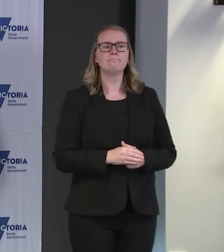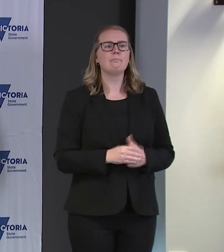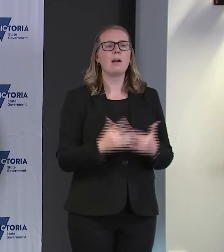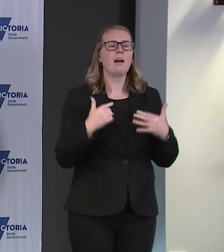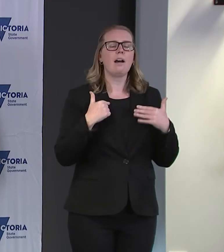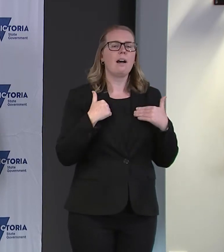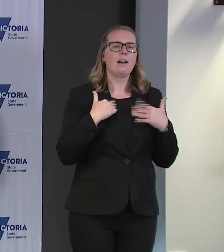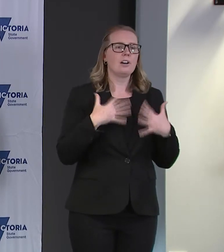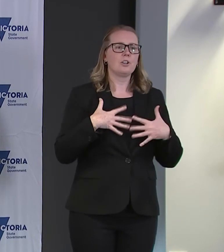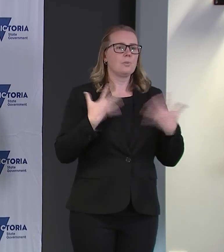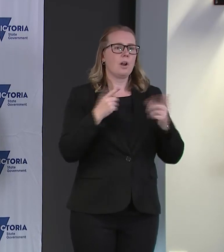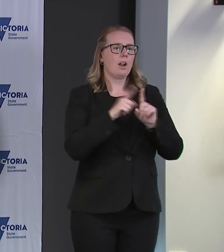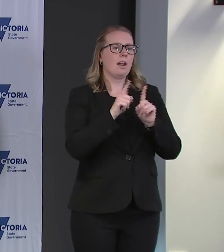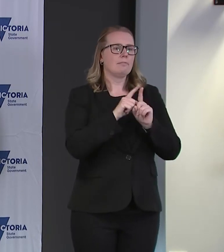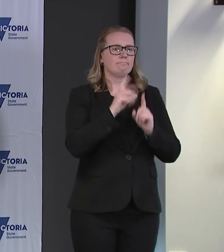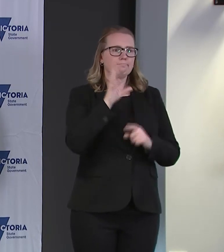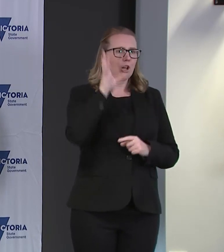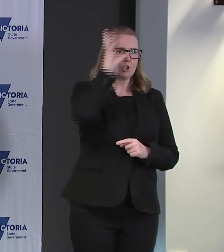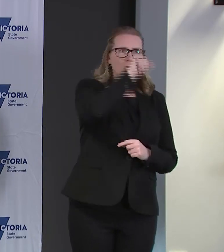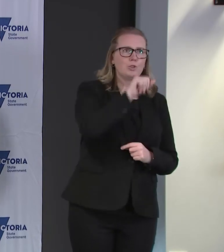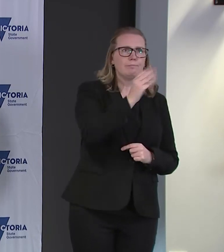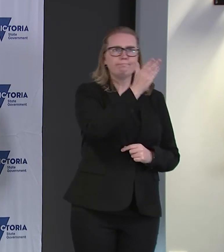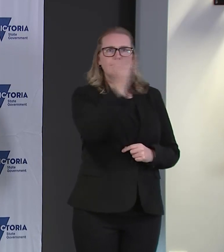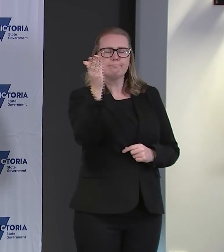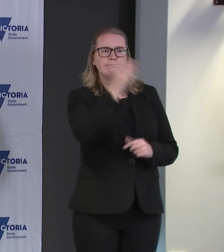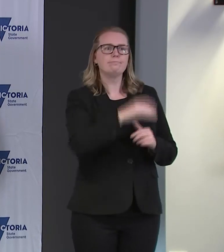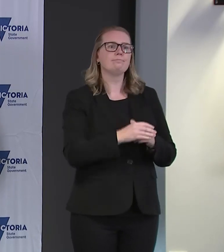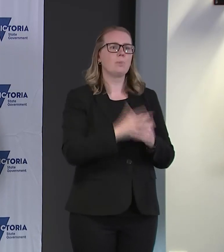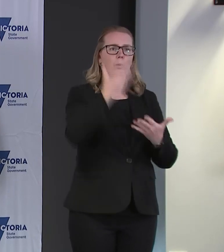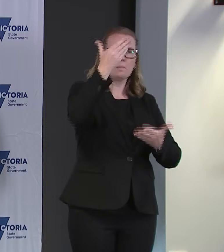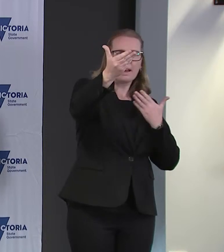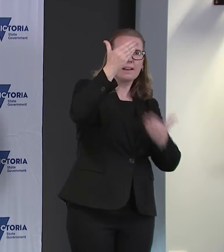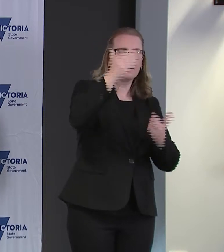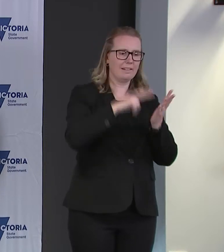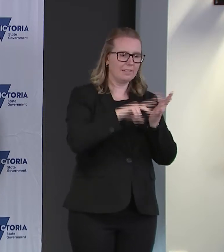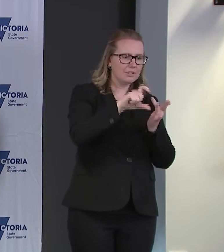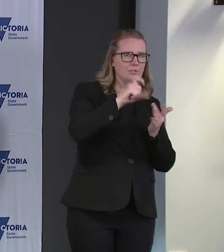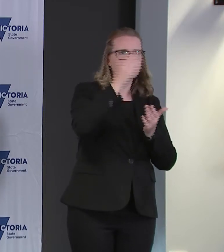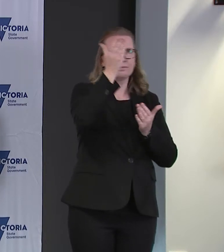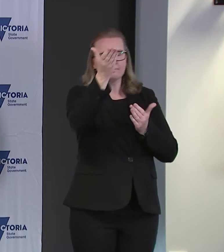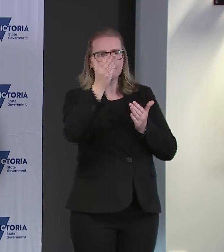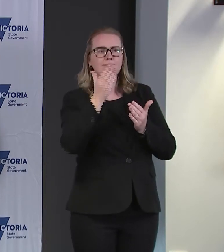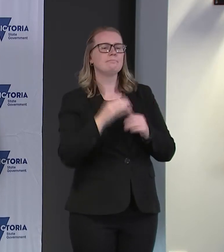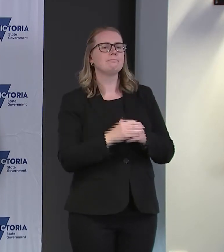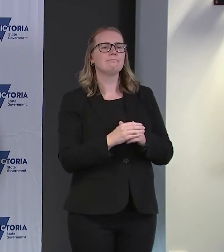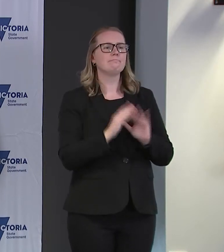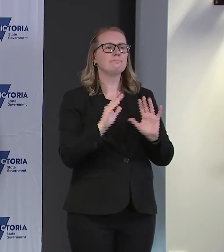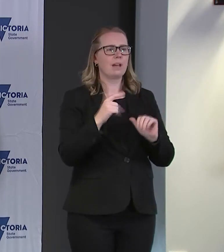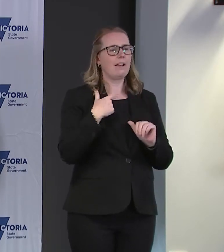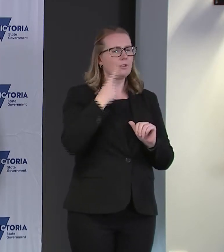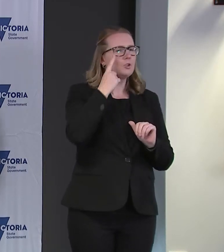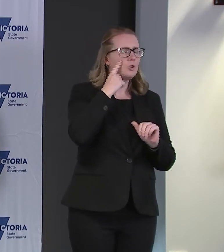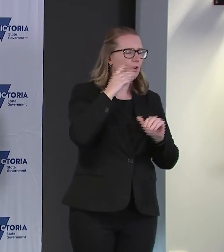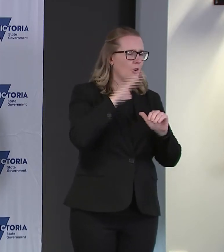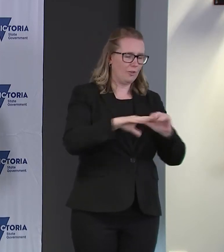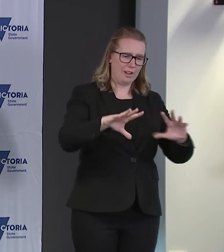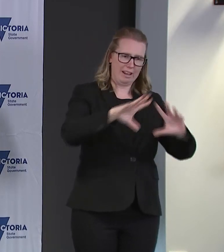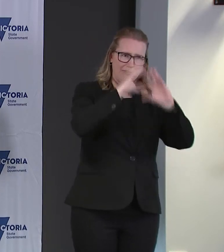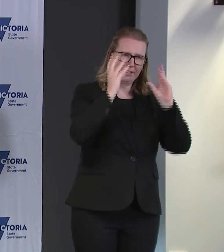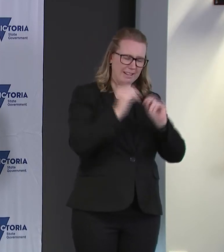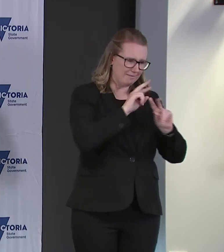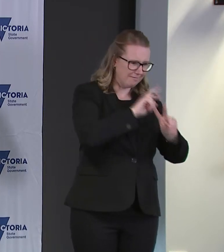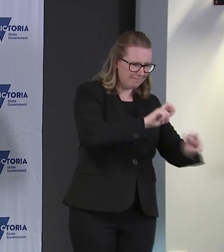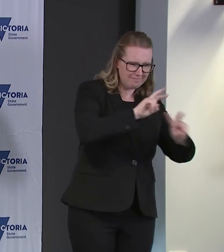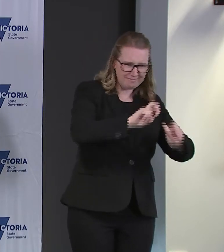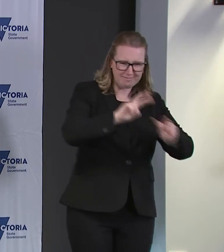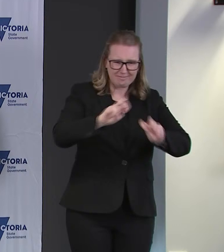speculate on another jurisdiction, versus Victoria. We have to look at every single possibility because we have to run it down wherever it might be